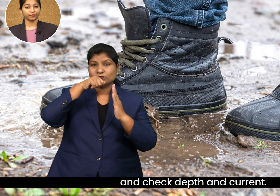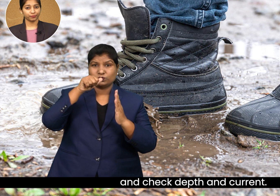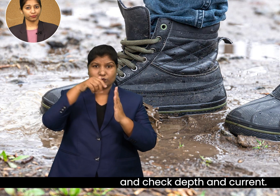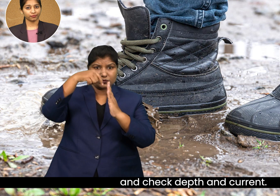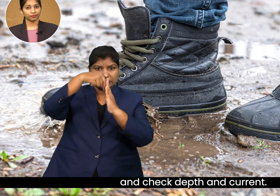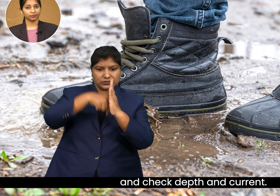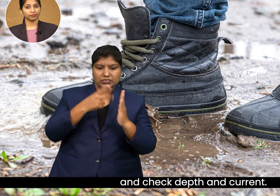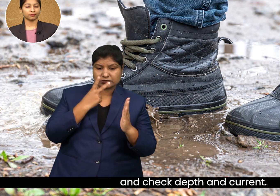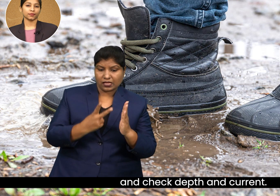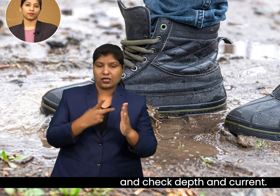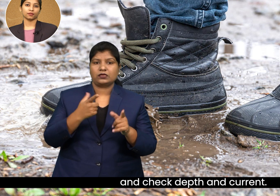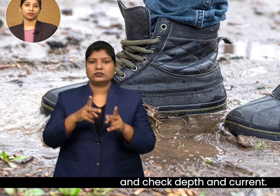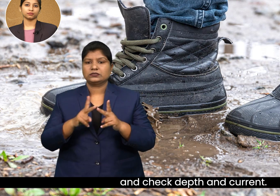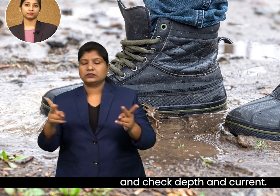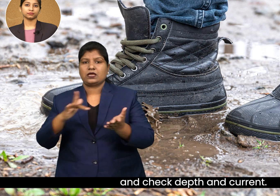current.